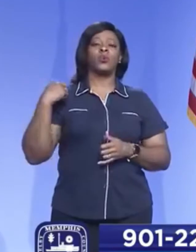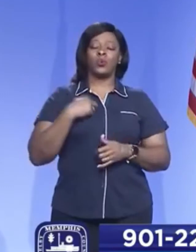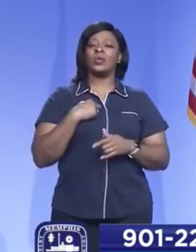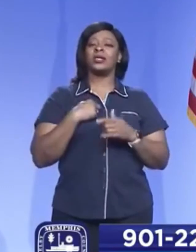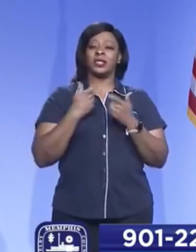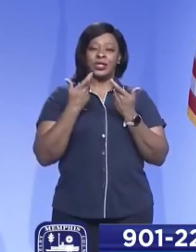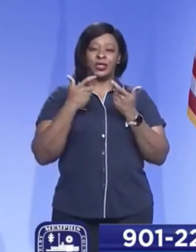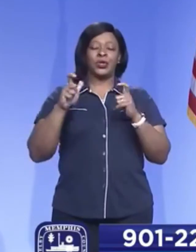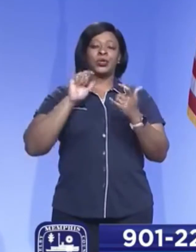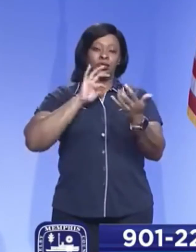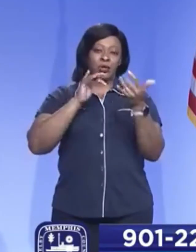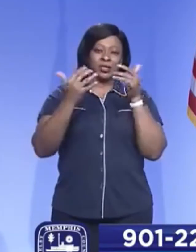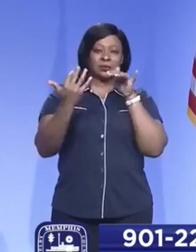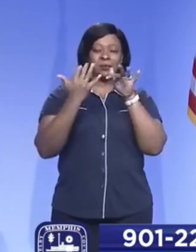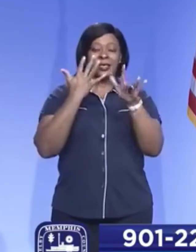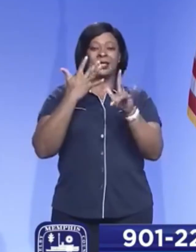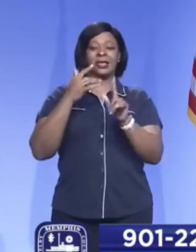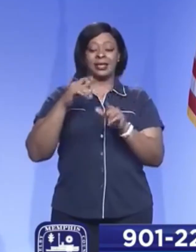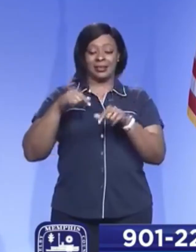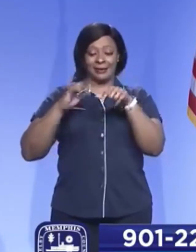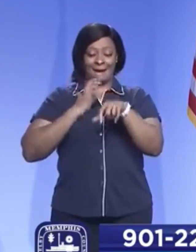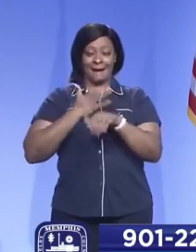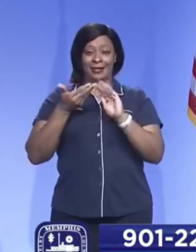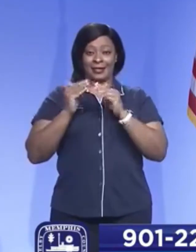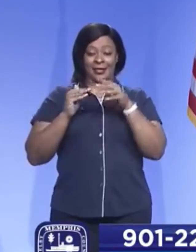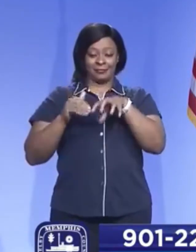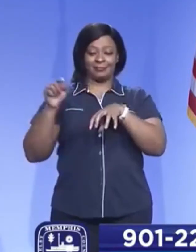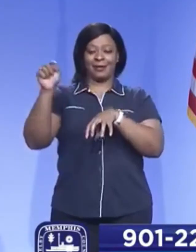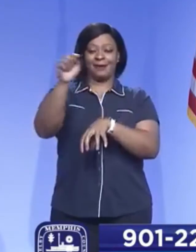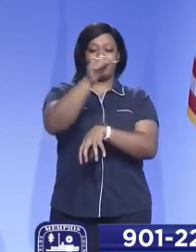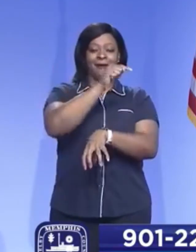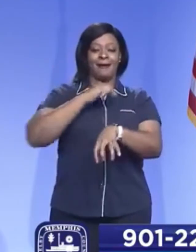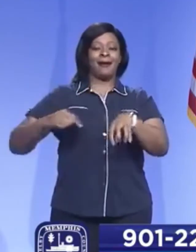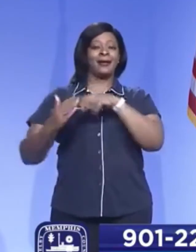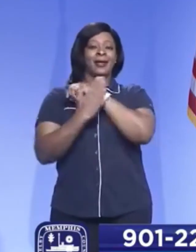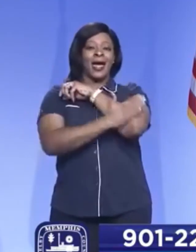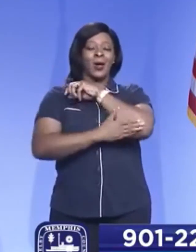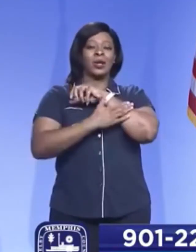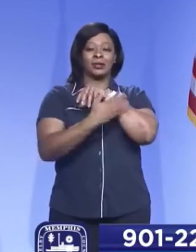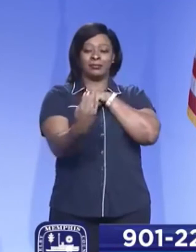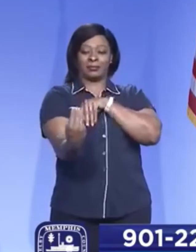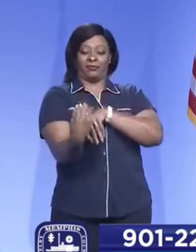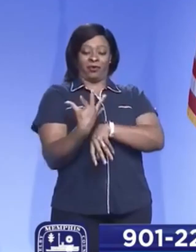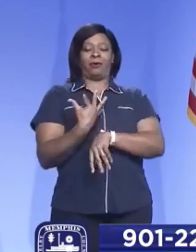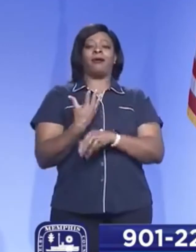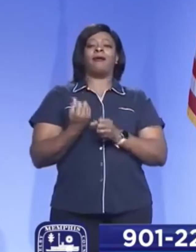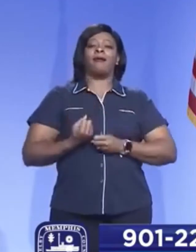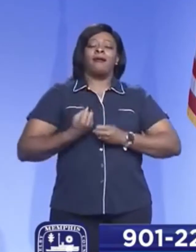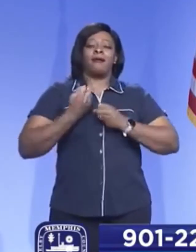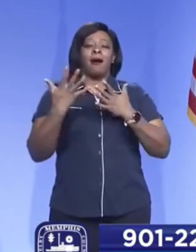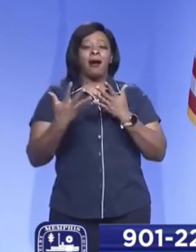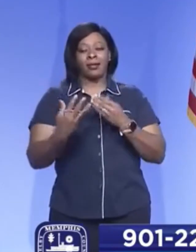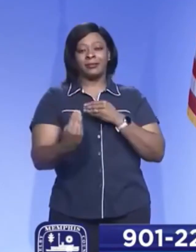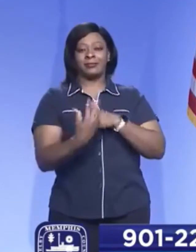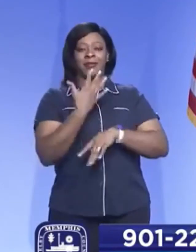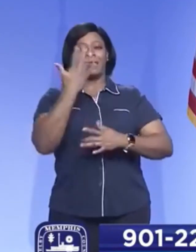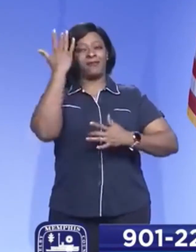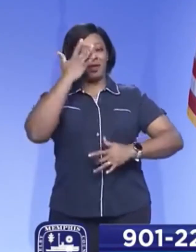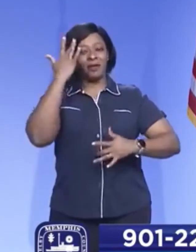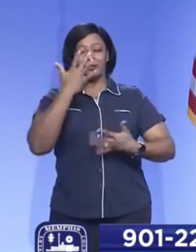significant transmission in surrounding counties that will influence Shelby County. That includes influencing